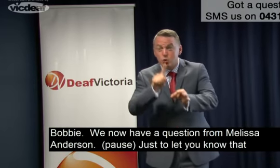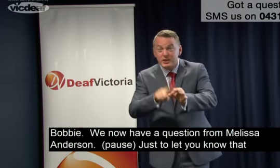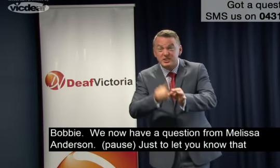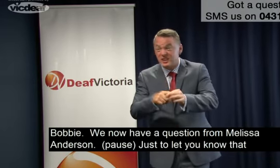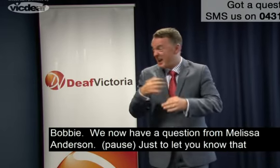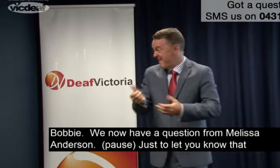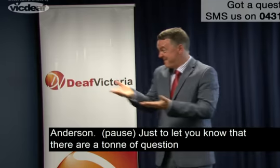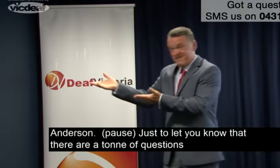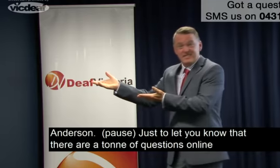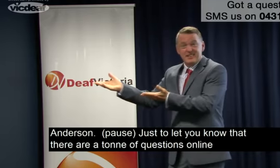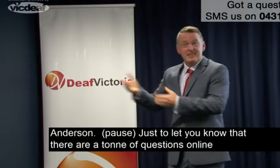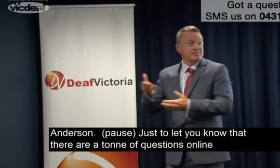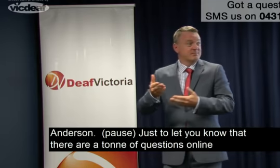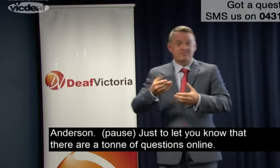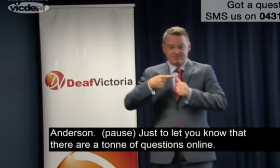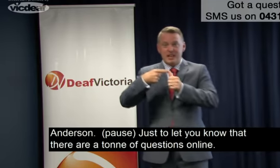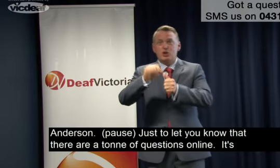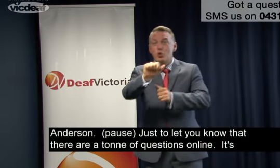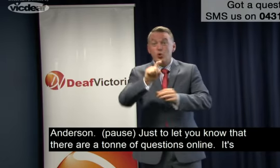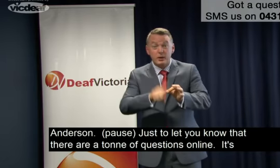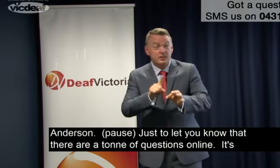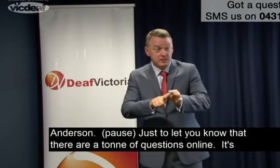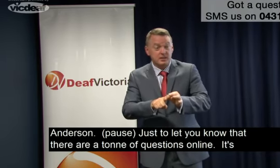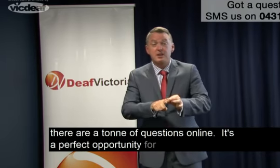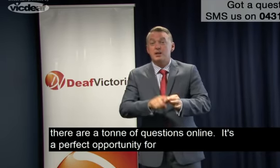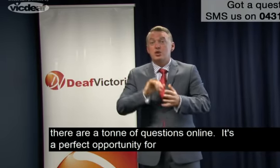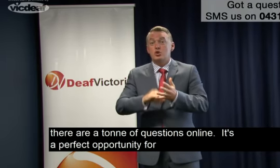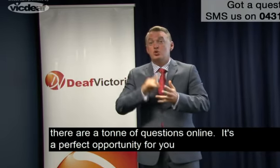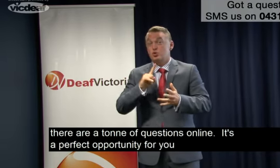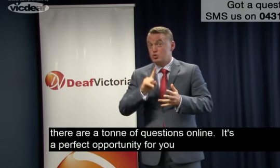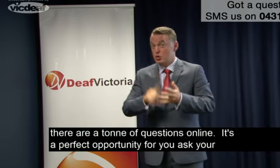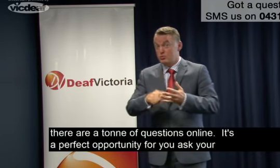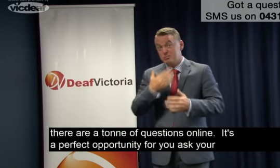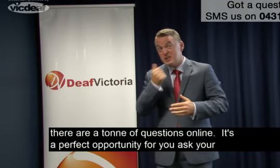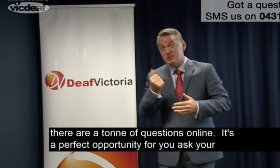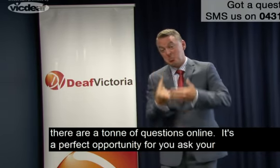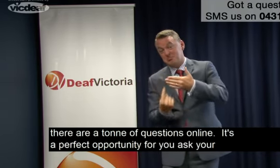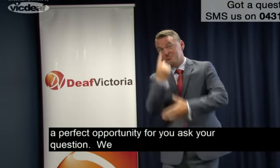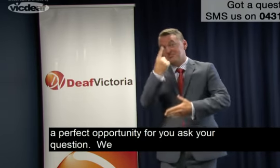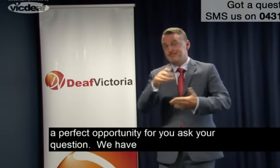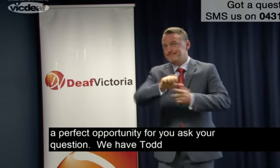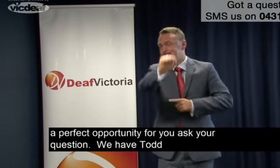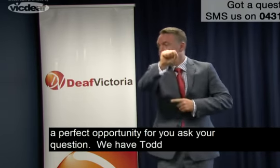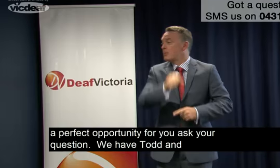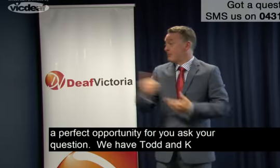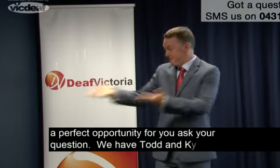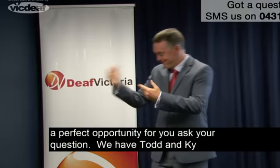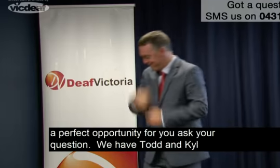perfect opportunity for you to ask your question. We have Todd and we have Carl here tonight from Deaf Australia, so please ask your